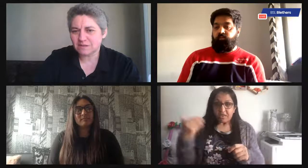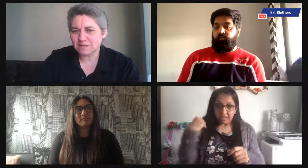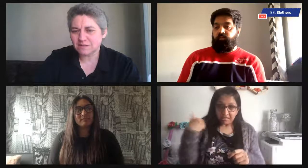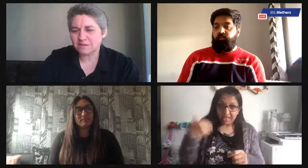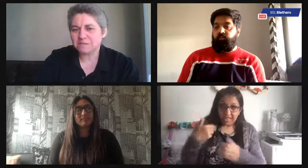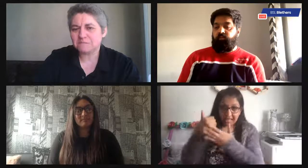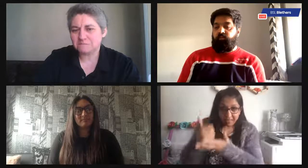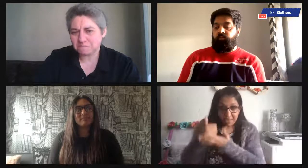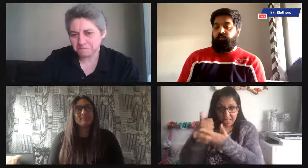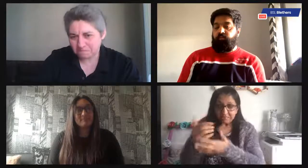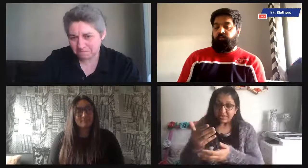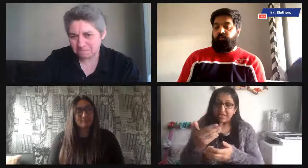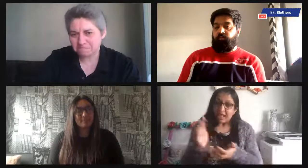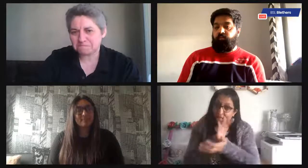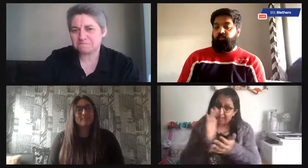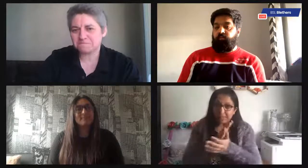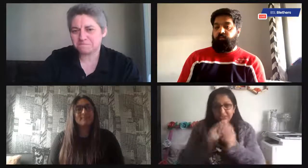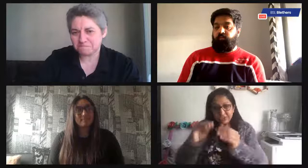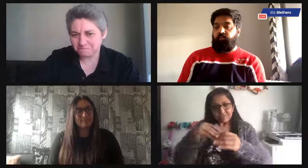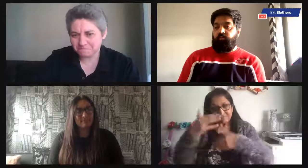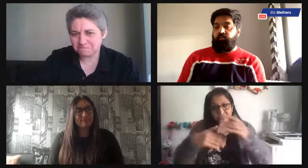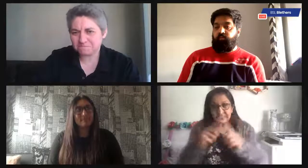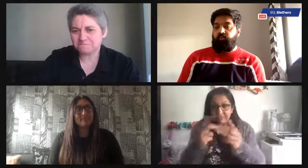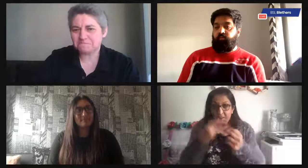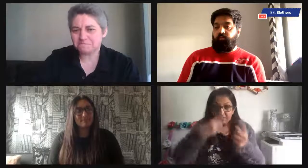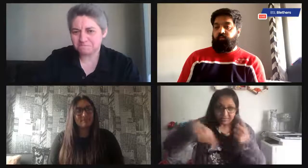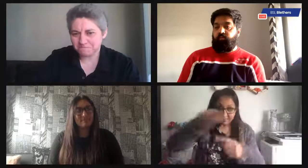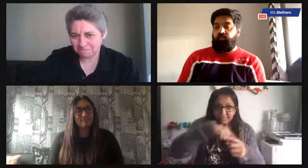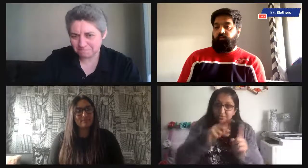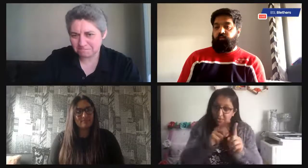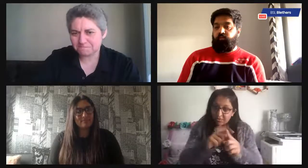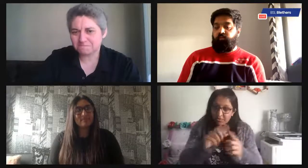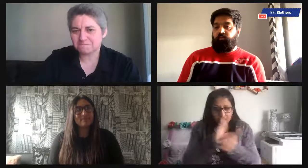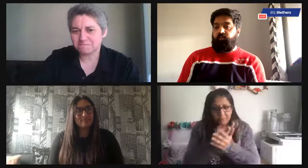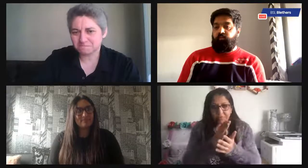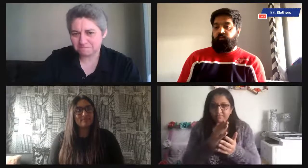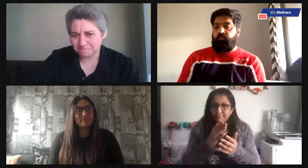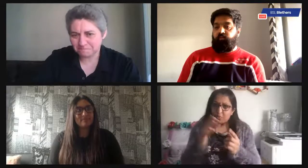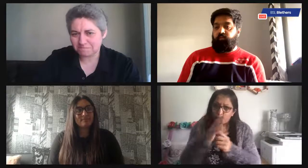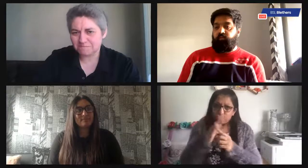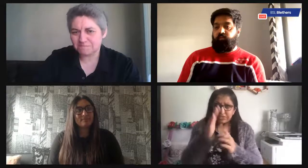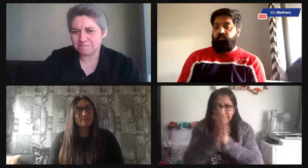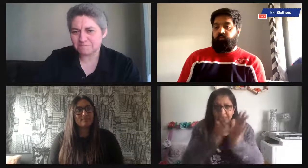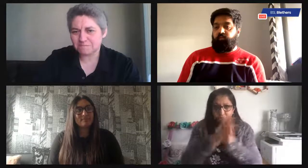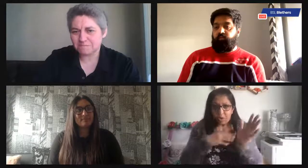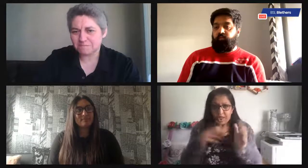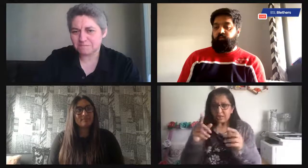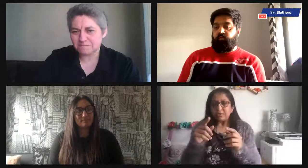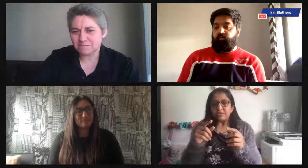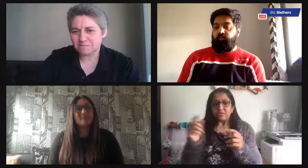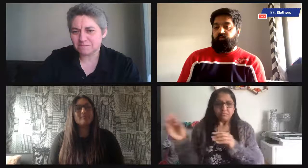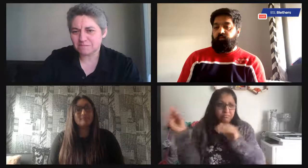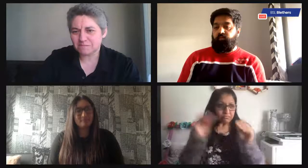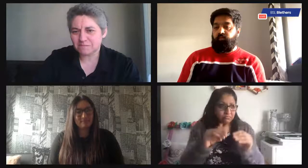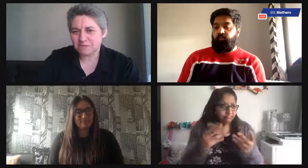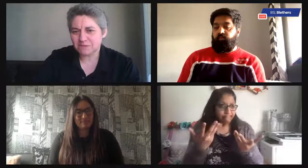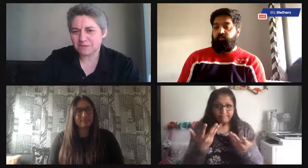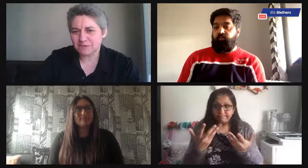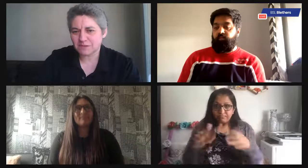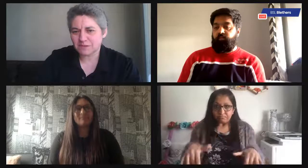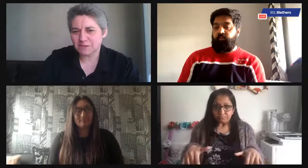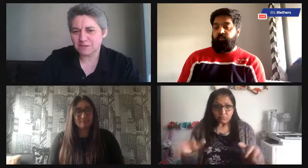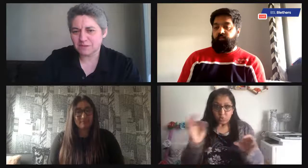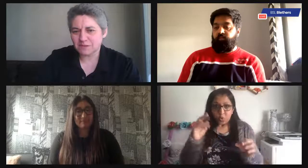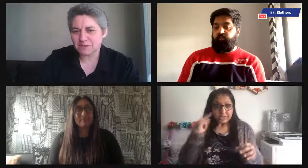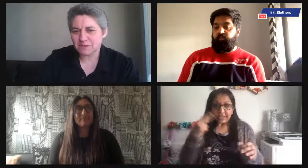has given them so much confidence, and that then has other people have seen that and are asking for more, and we've